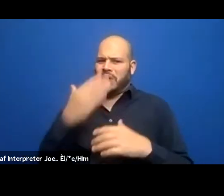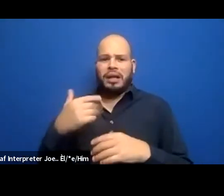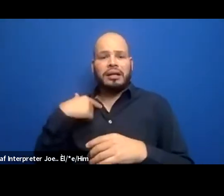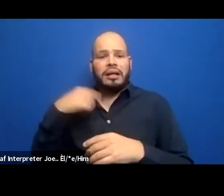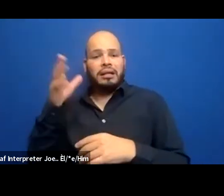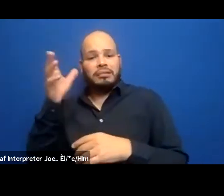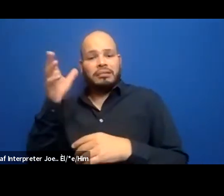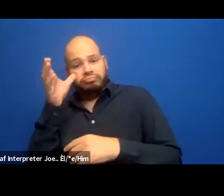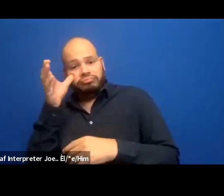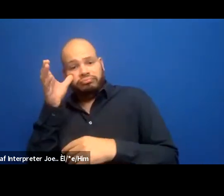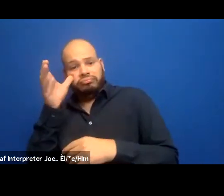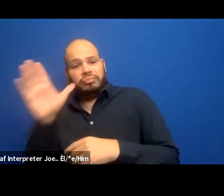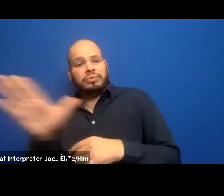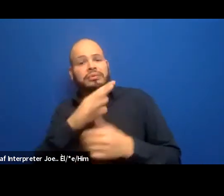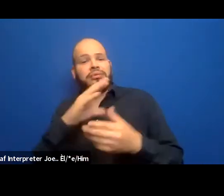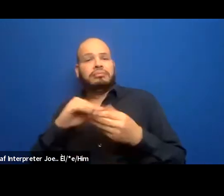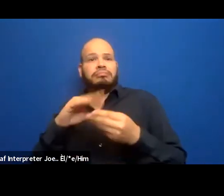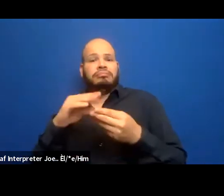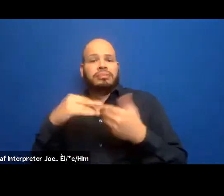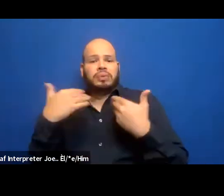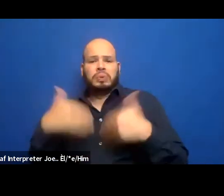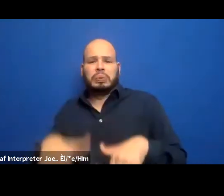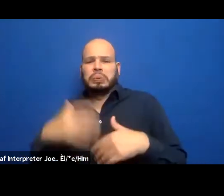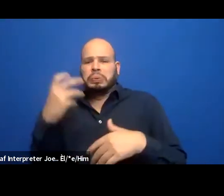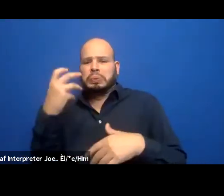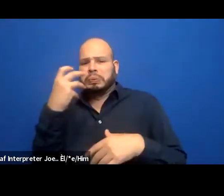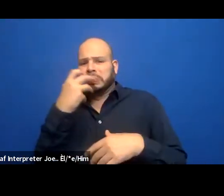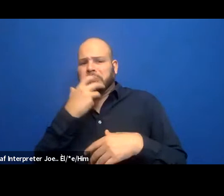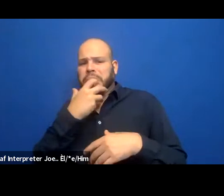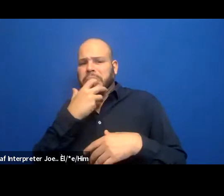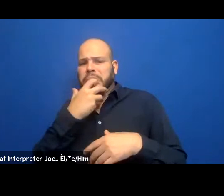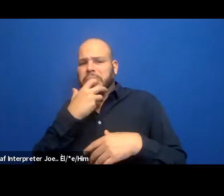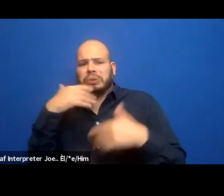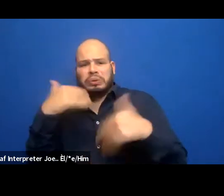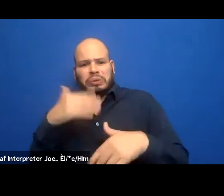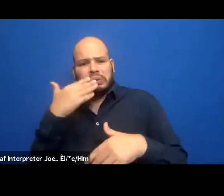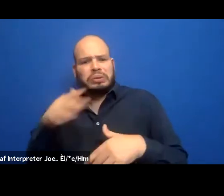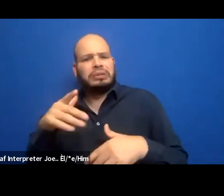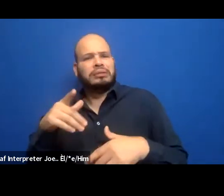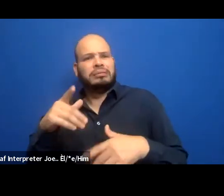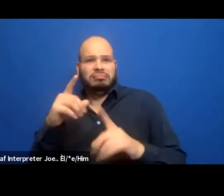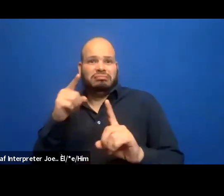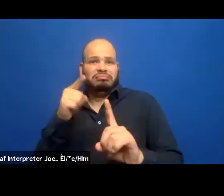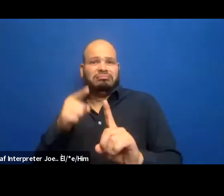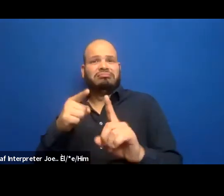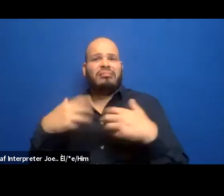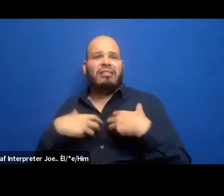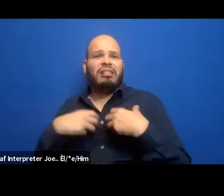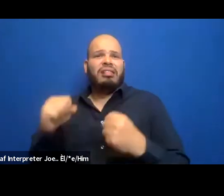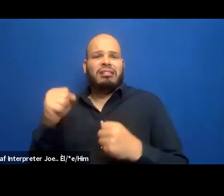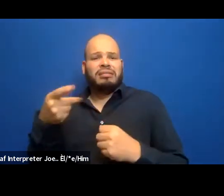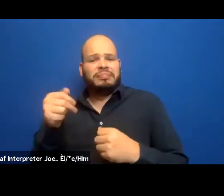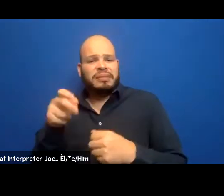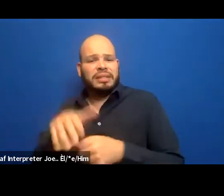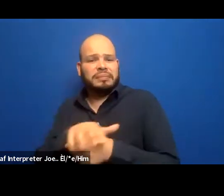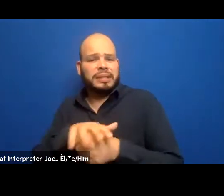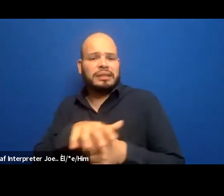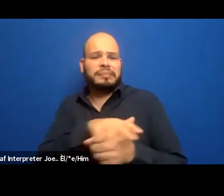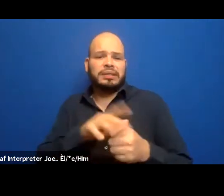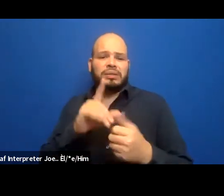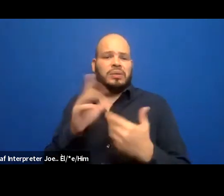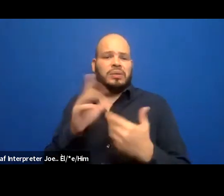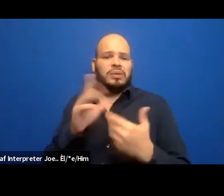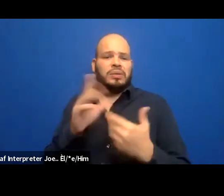work, whether it is peer education and really creating a deeper awareness, what I see is